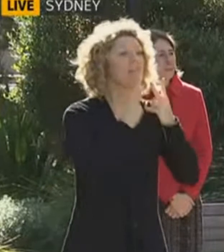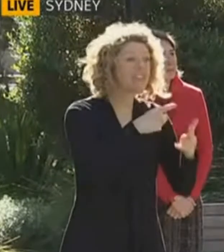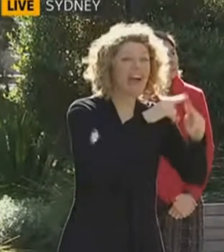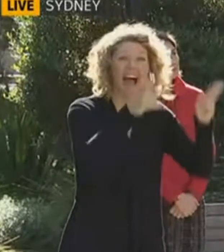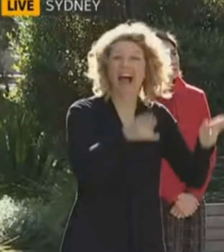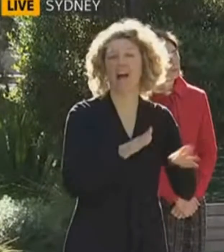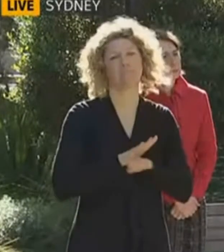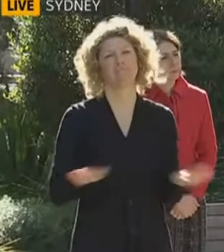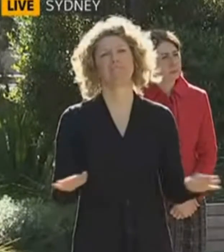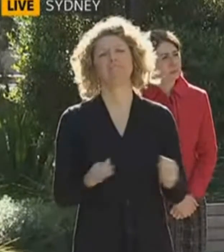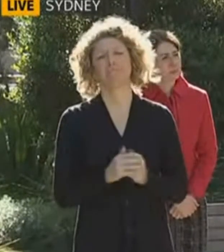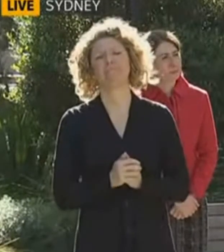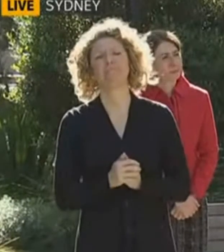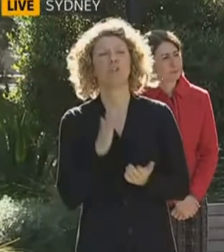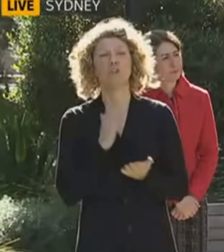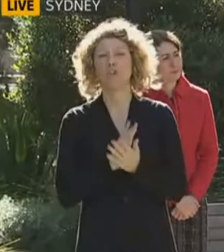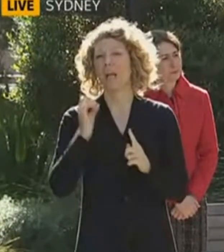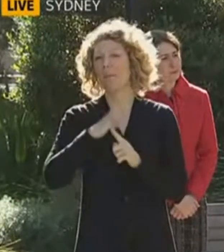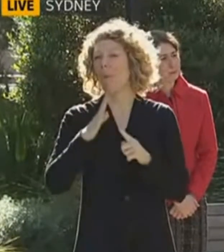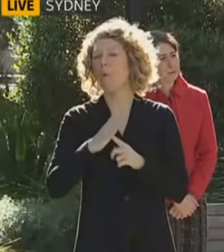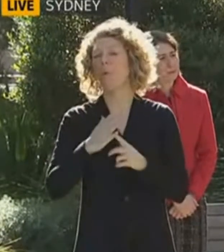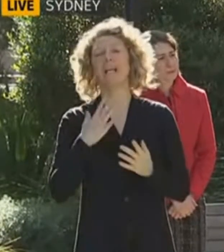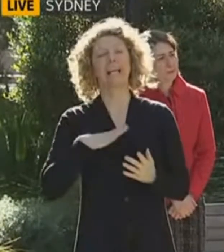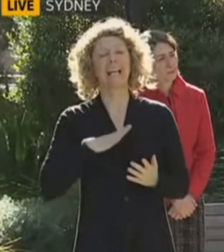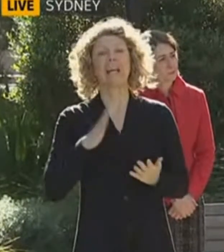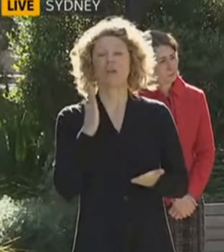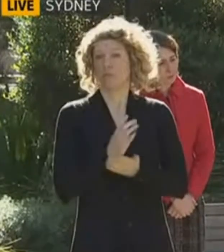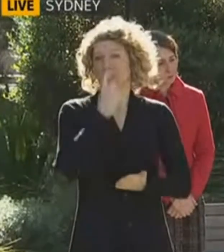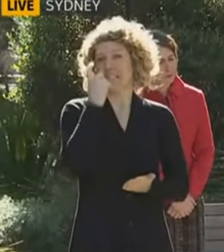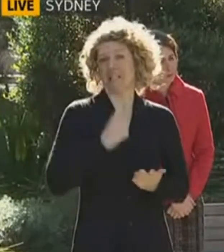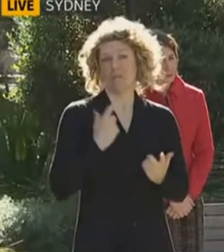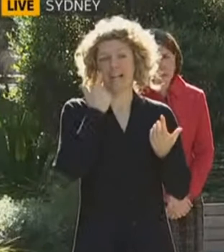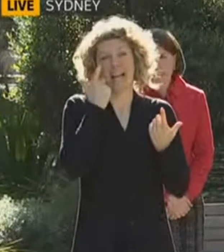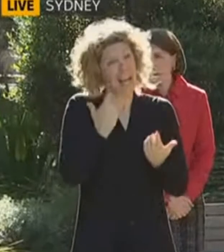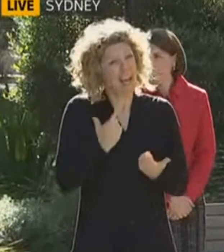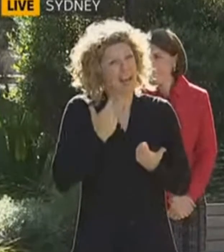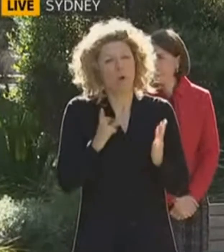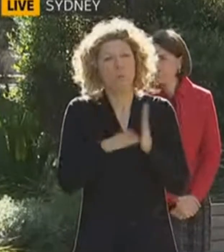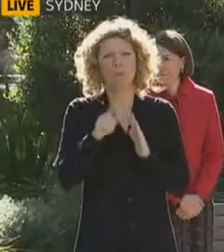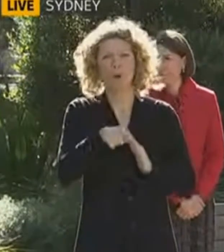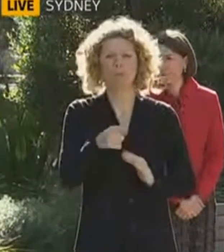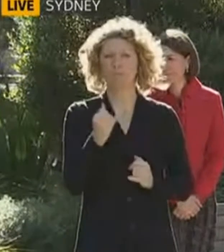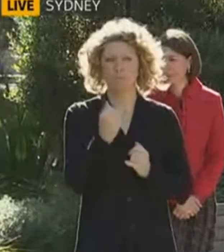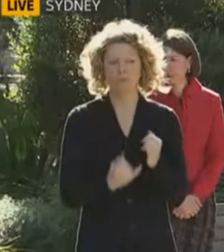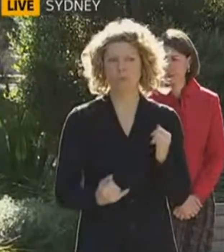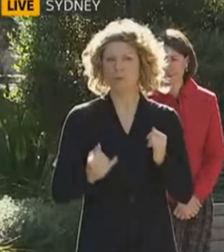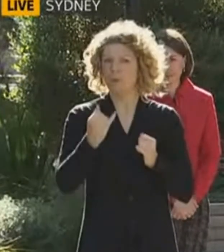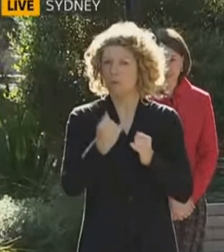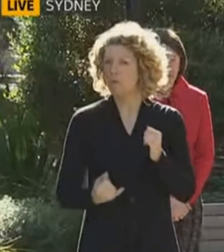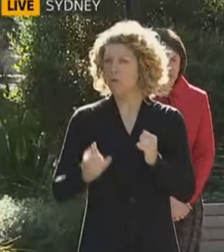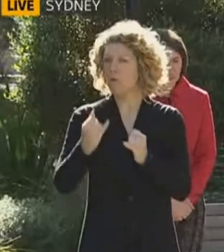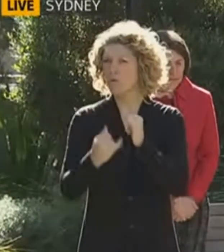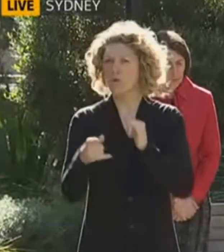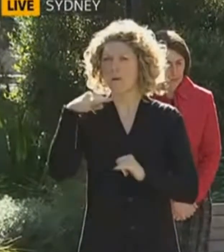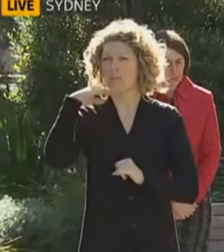We think this is a prudent and precautionate approach, but based on the fact that we have seen increasing cases extending